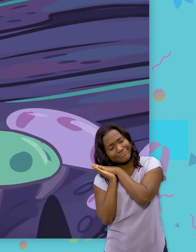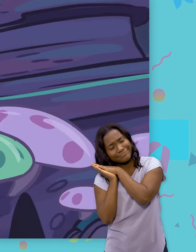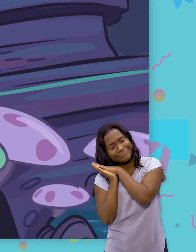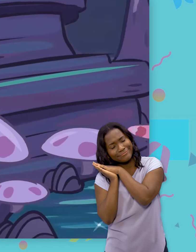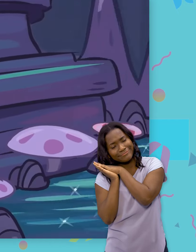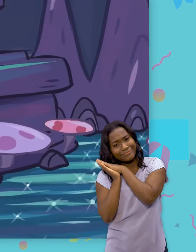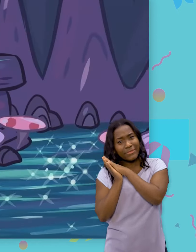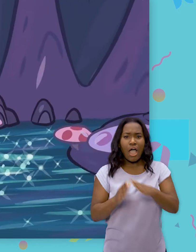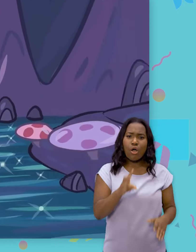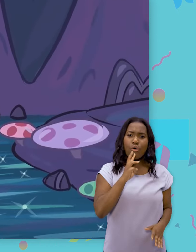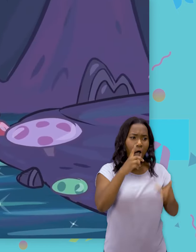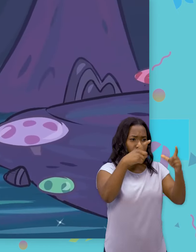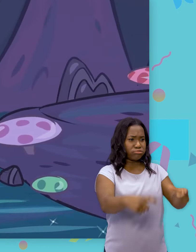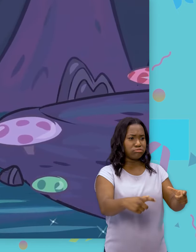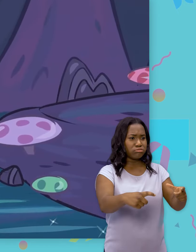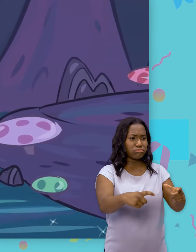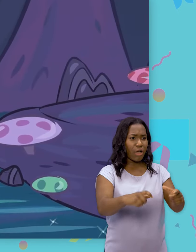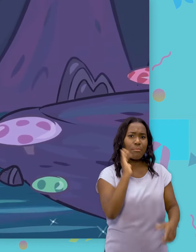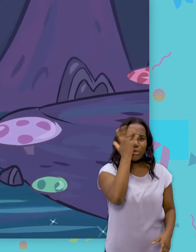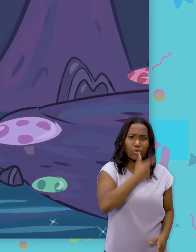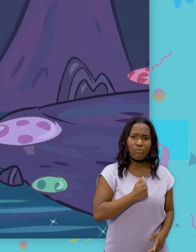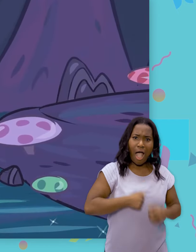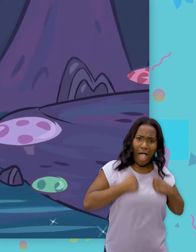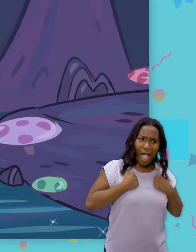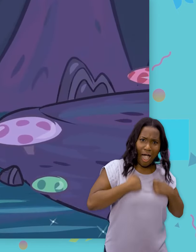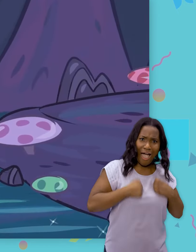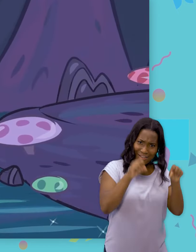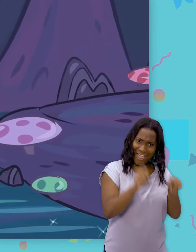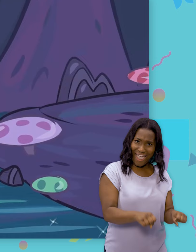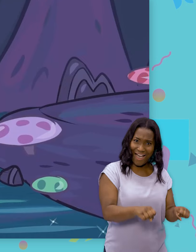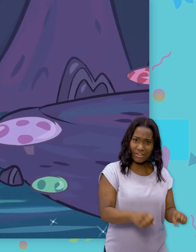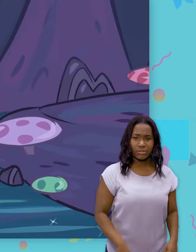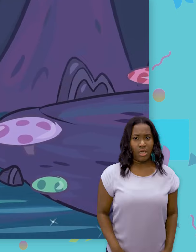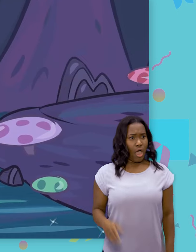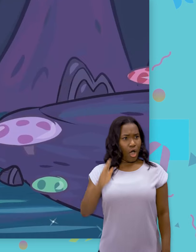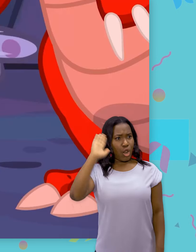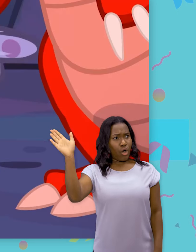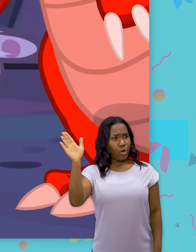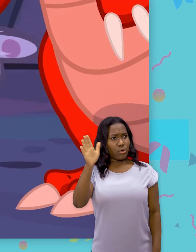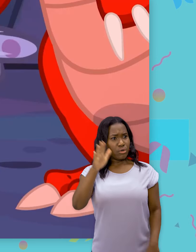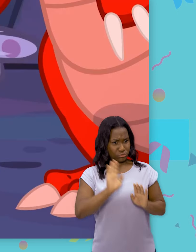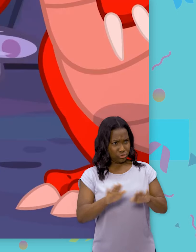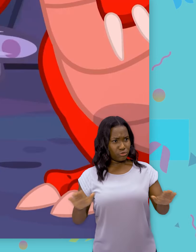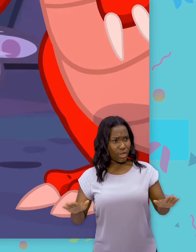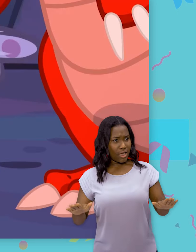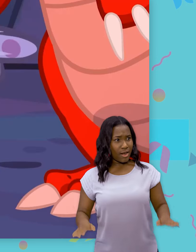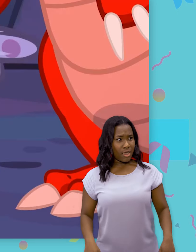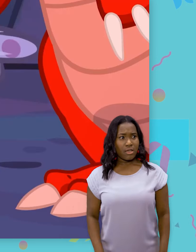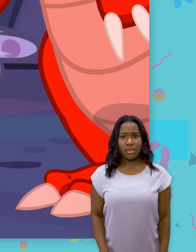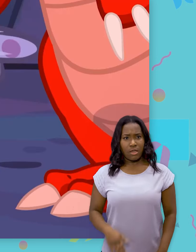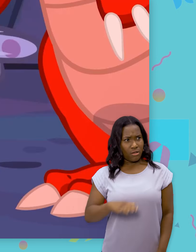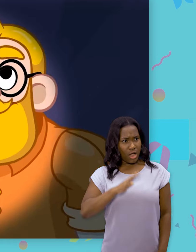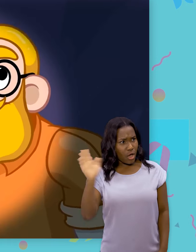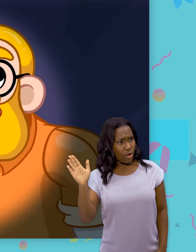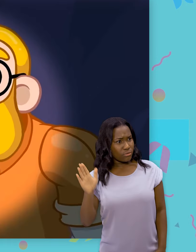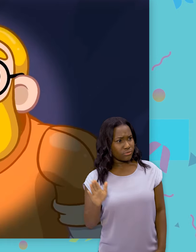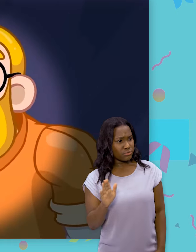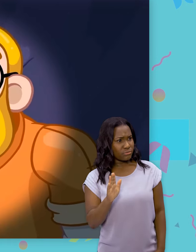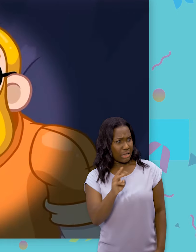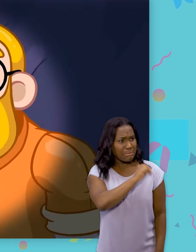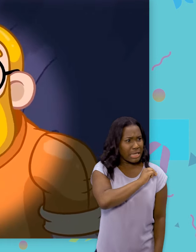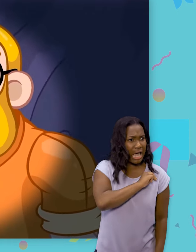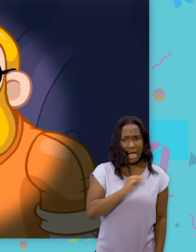mushrooms. And you could take a bath in the pretty lake. Hello, kids. Hey, it's Daddy.